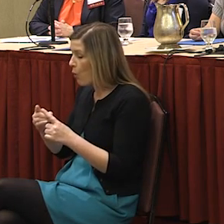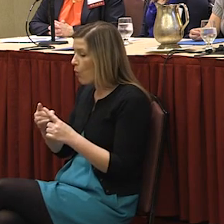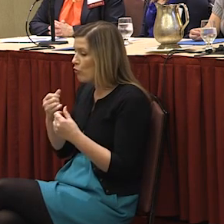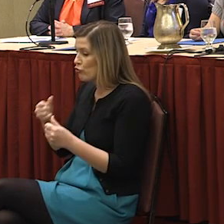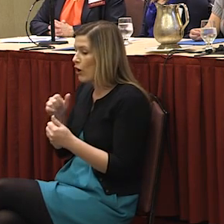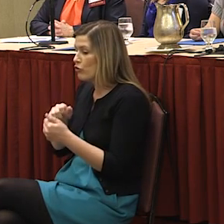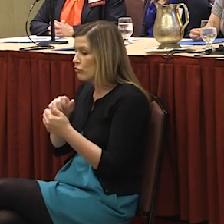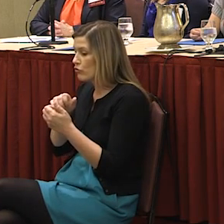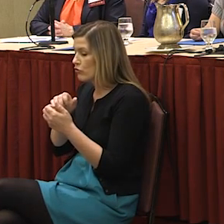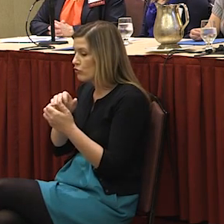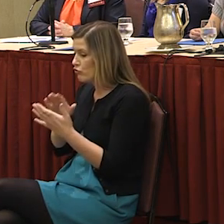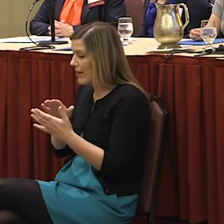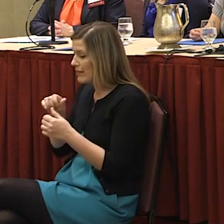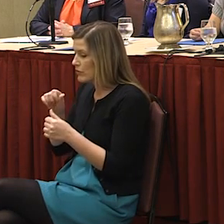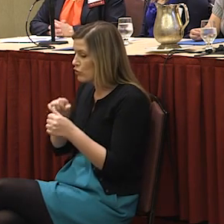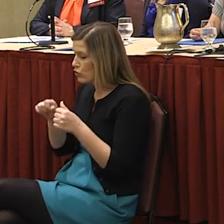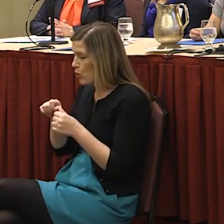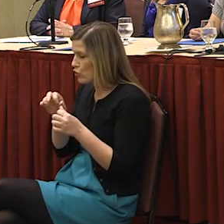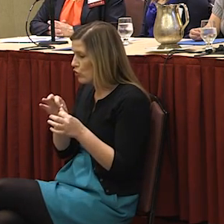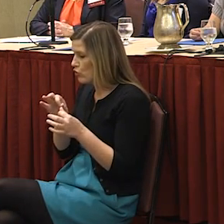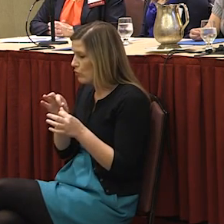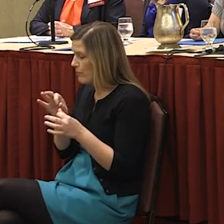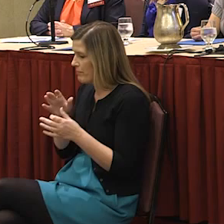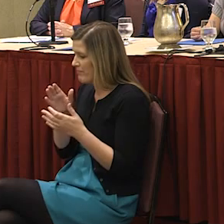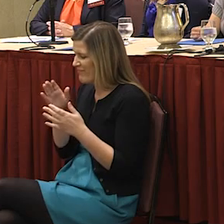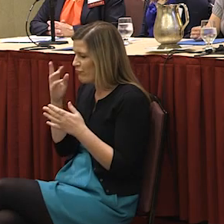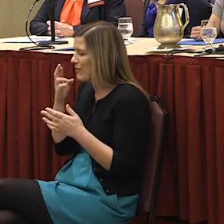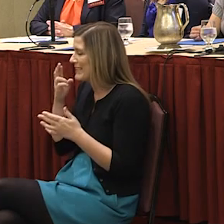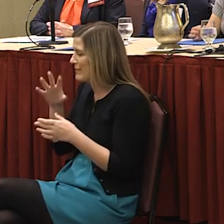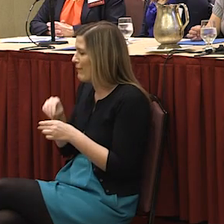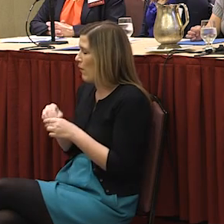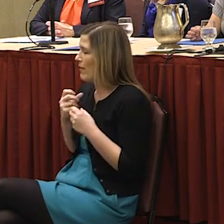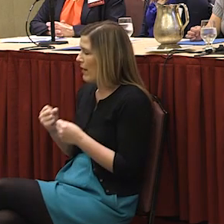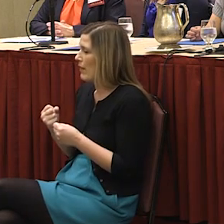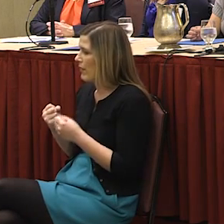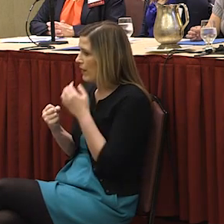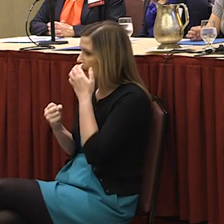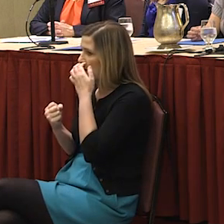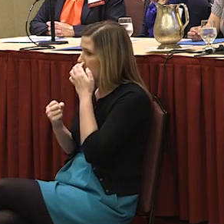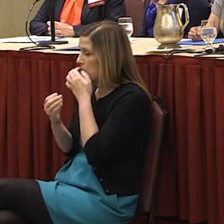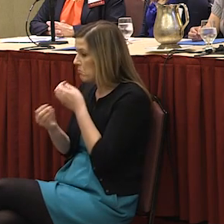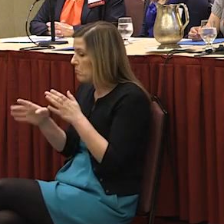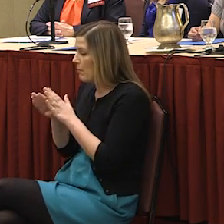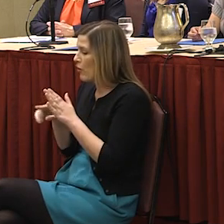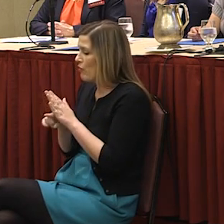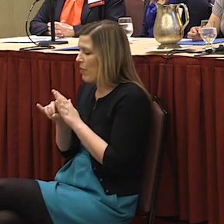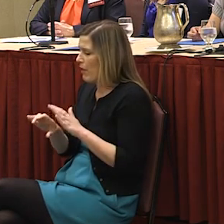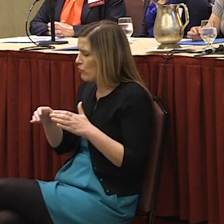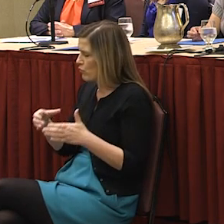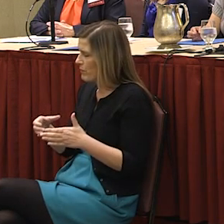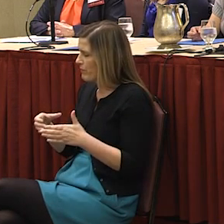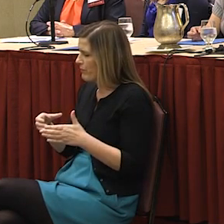address social determinants of health. So to give you some background on the commission, it